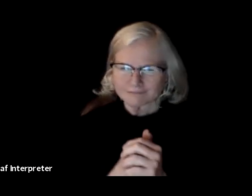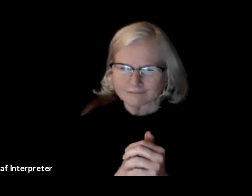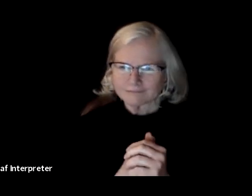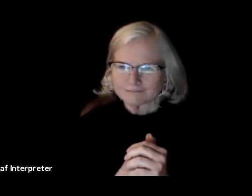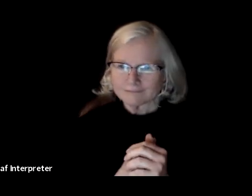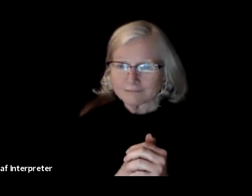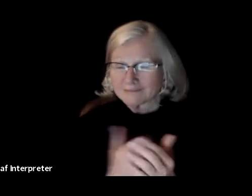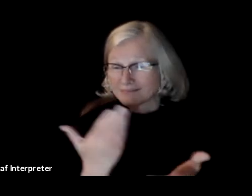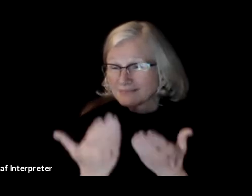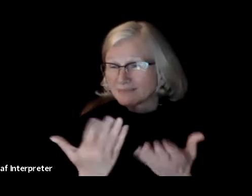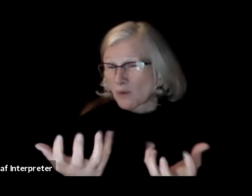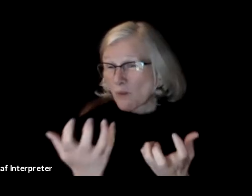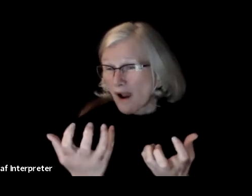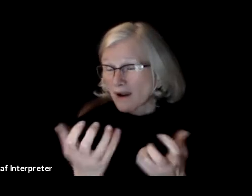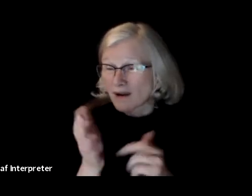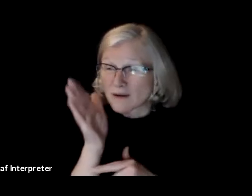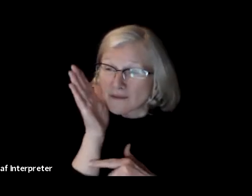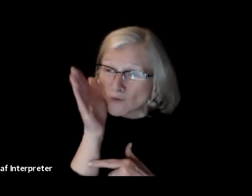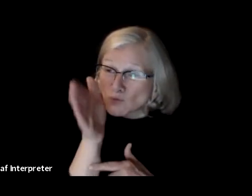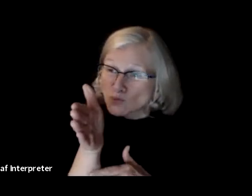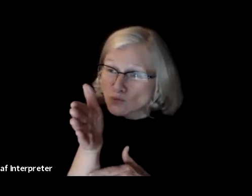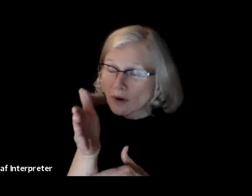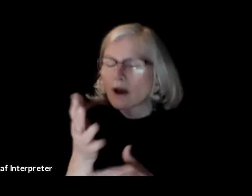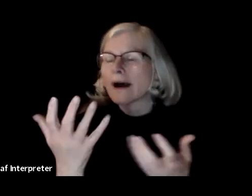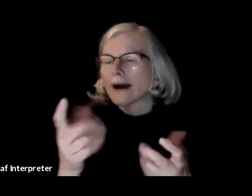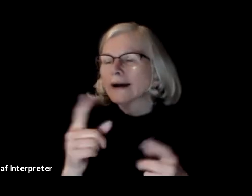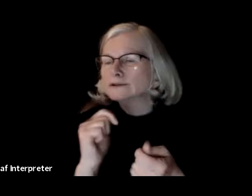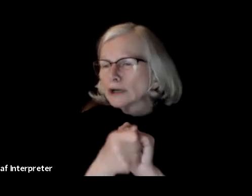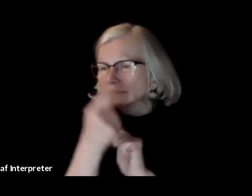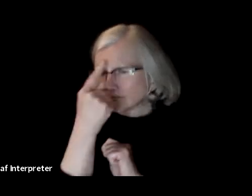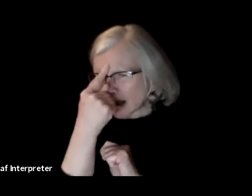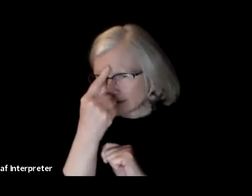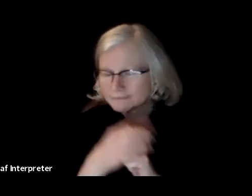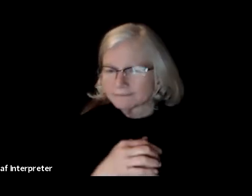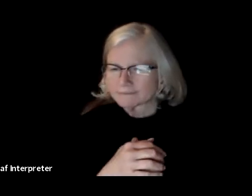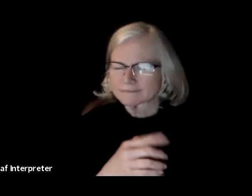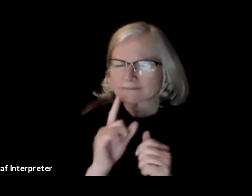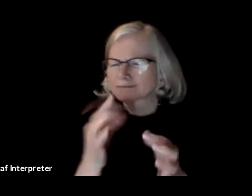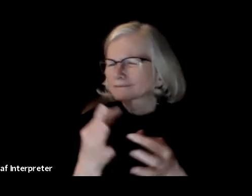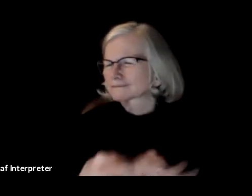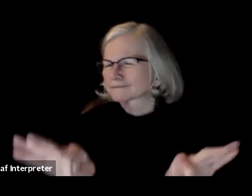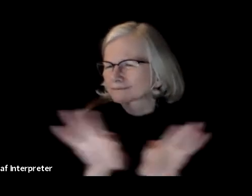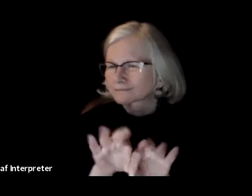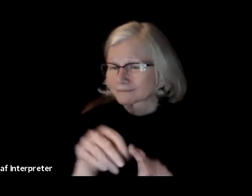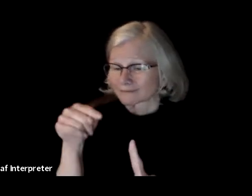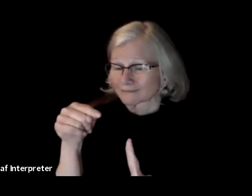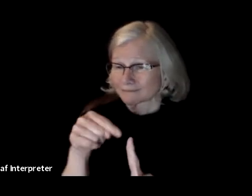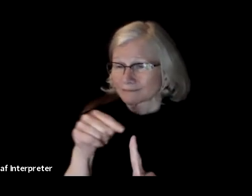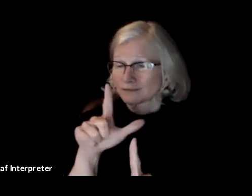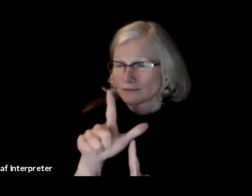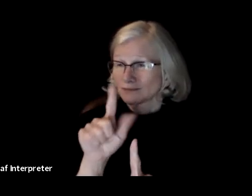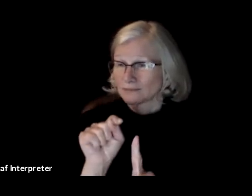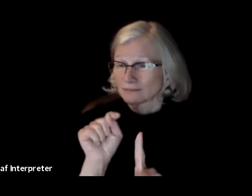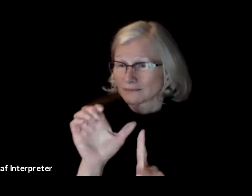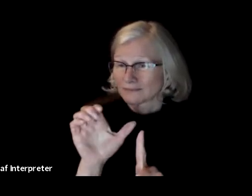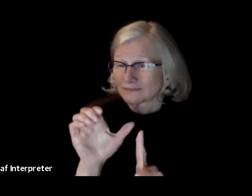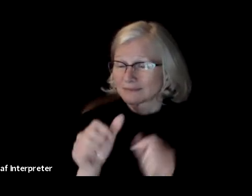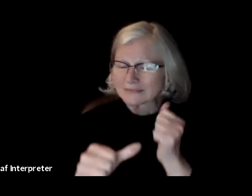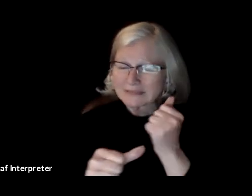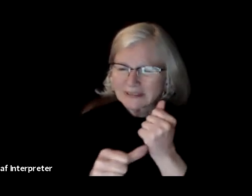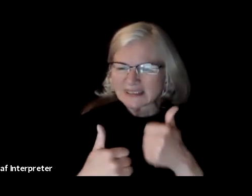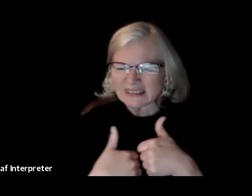some time in the future. It's just this critical sector is going to remain a really important priority for